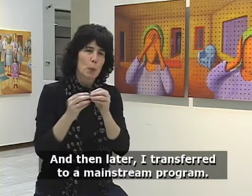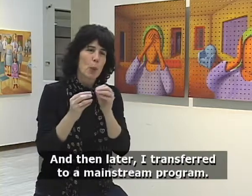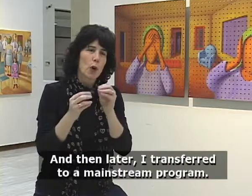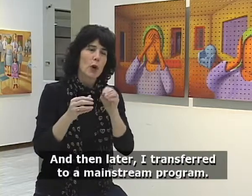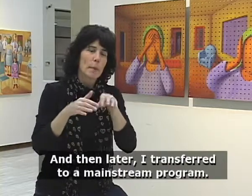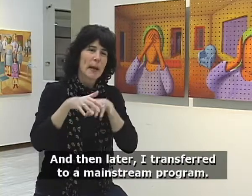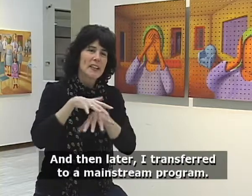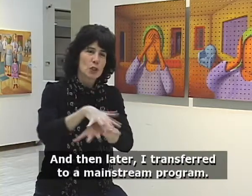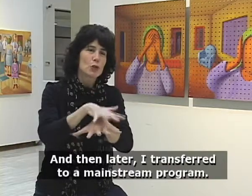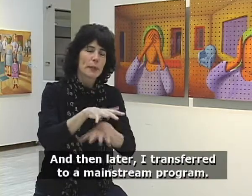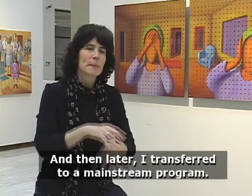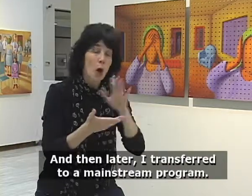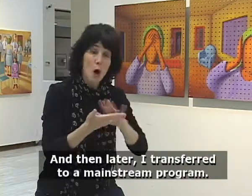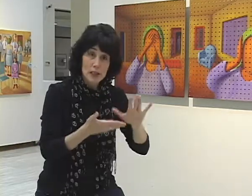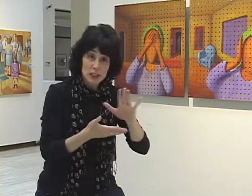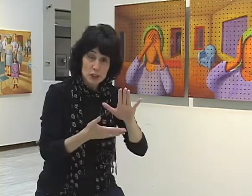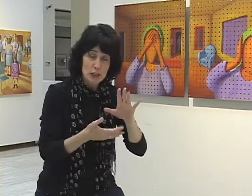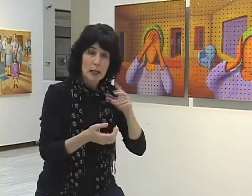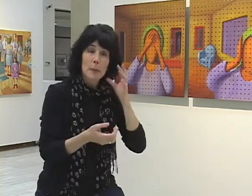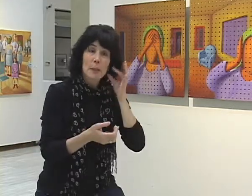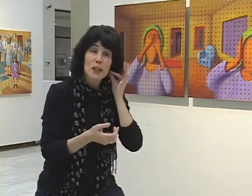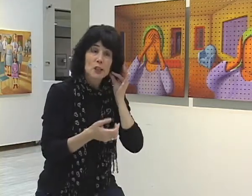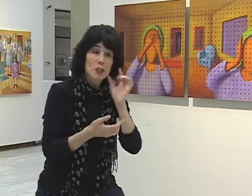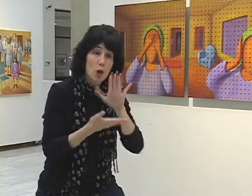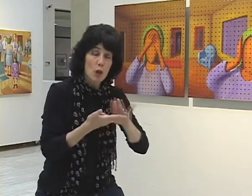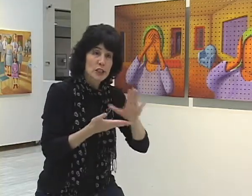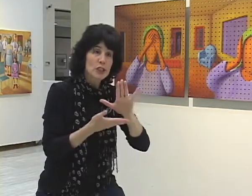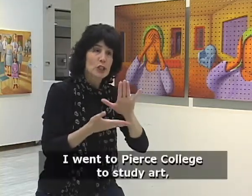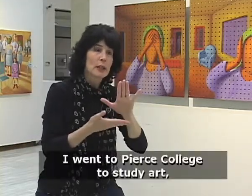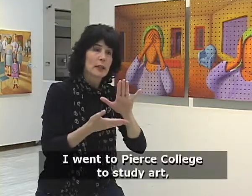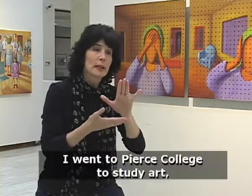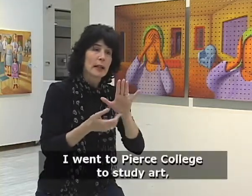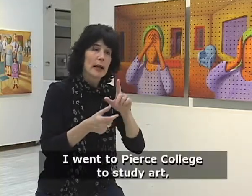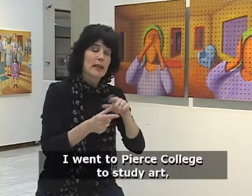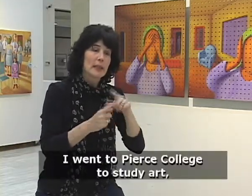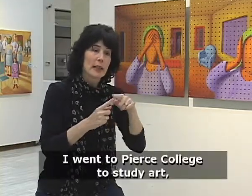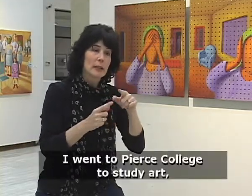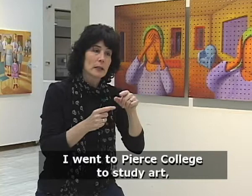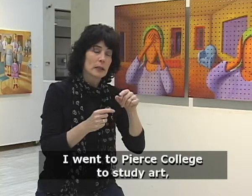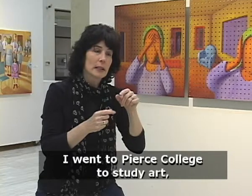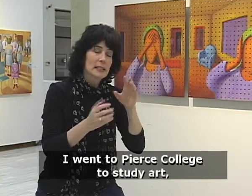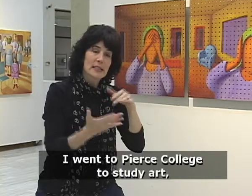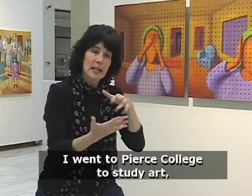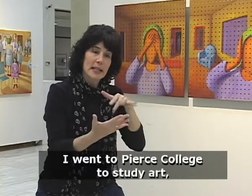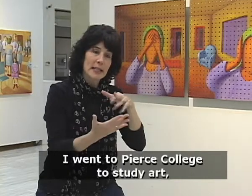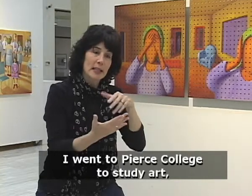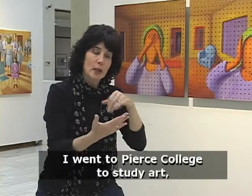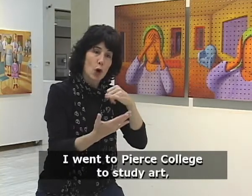to a mainstream program. I went to Pierce College to study art,